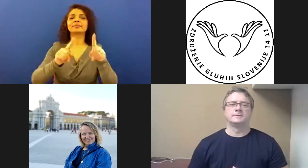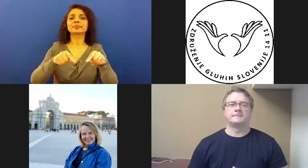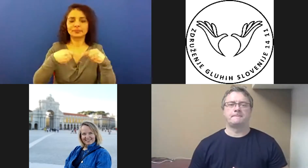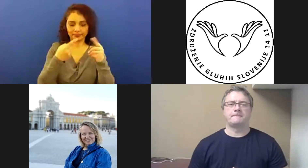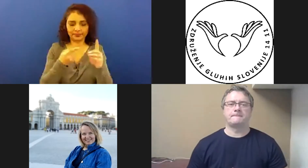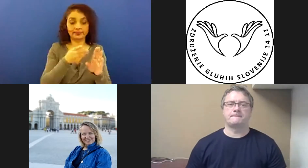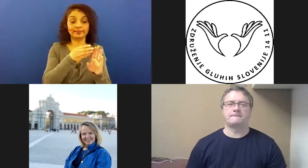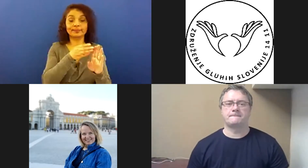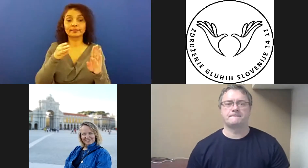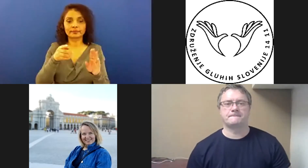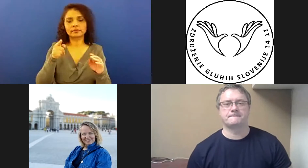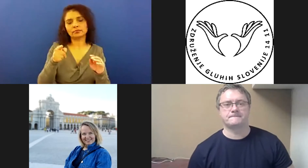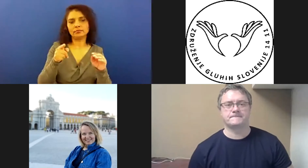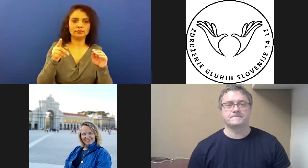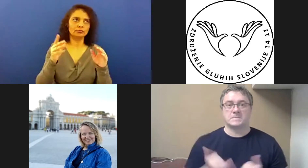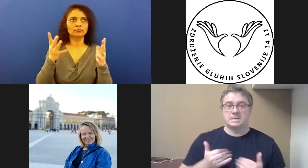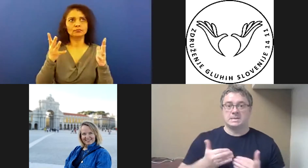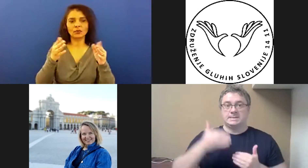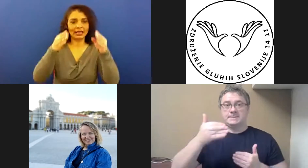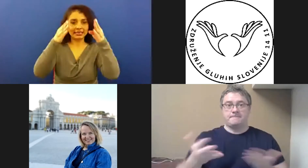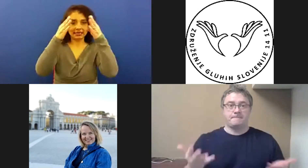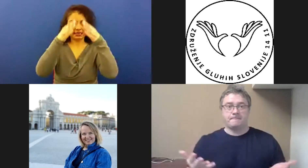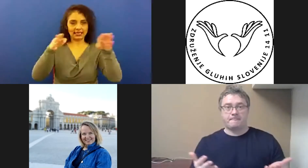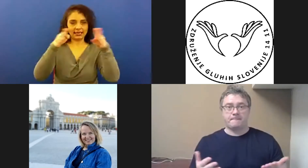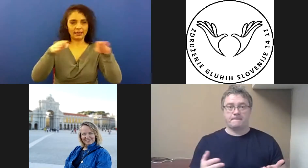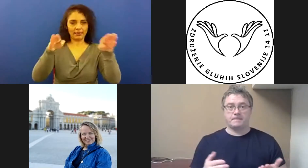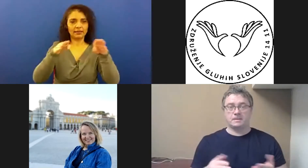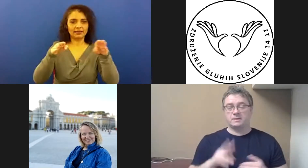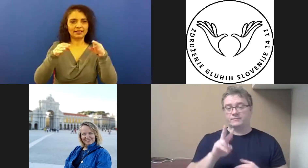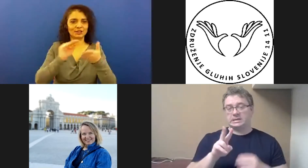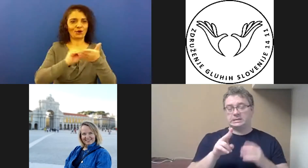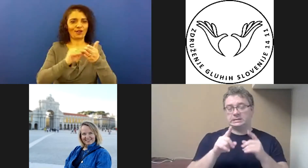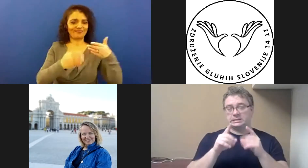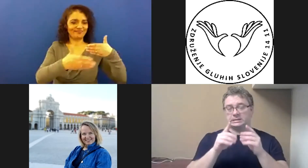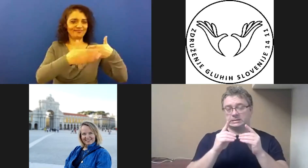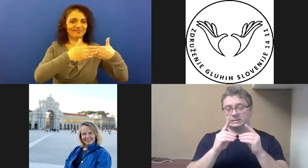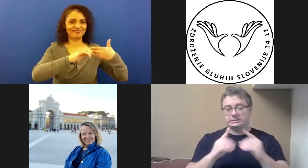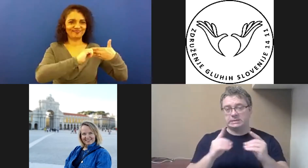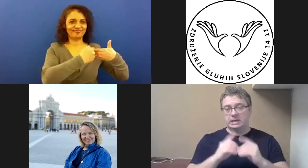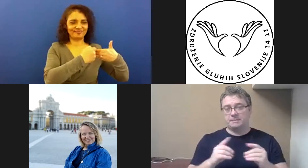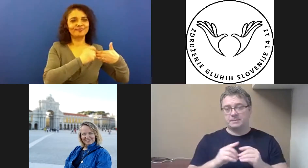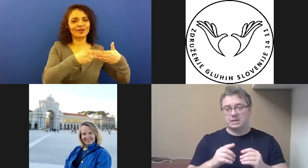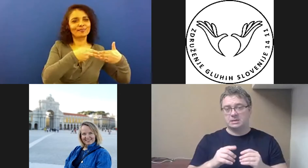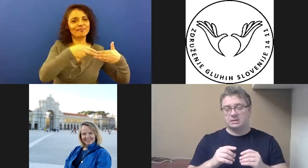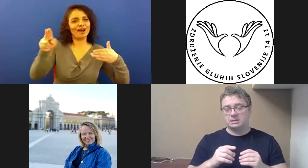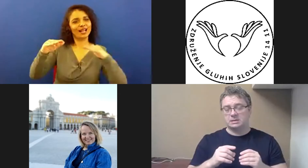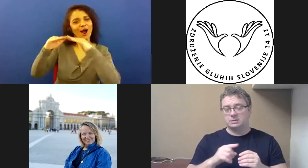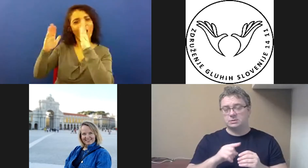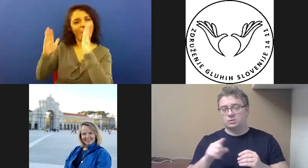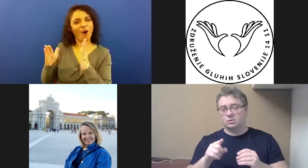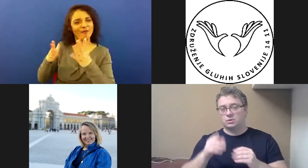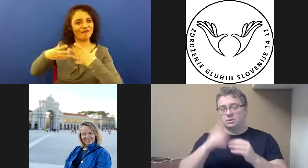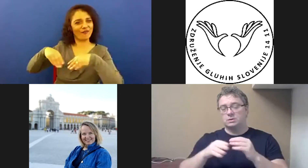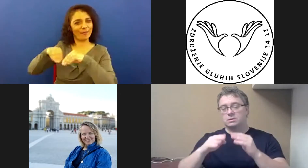But at the same time, I was the one who introduced sign language to many of them. I was the sign language teacher. One year,